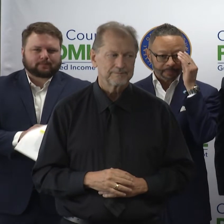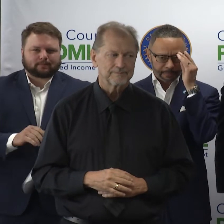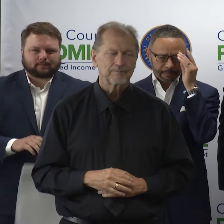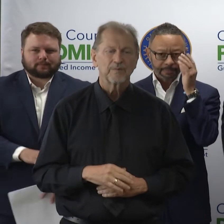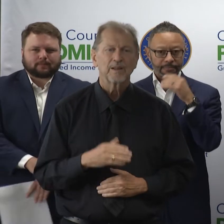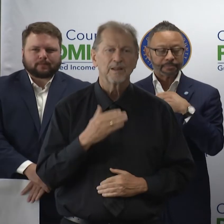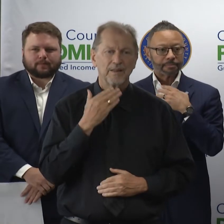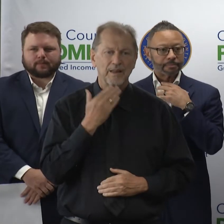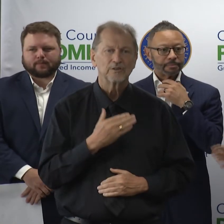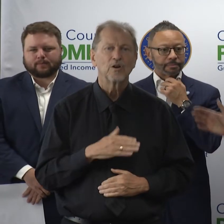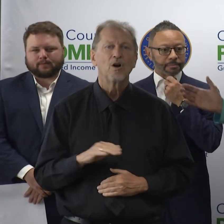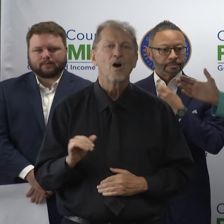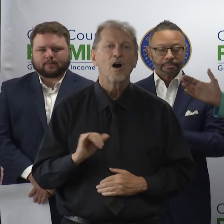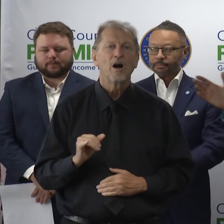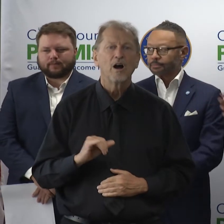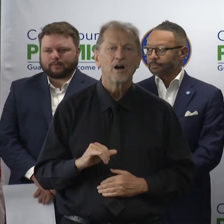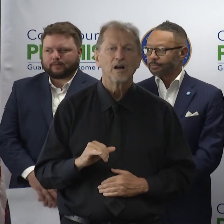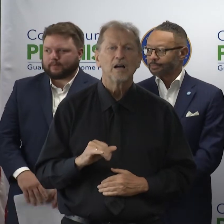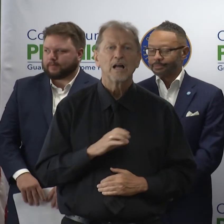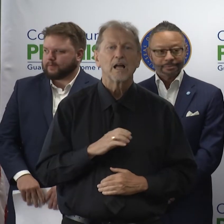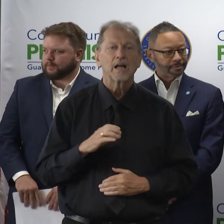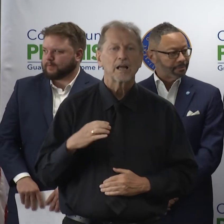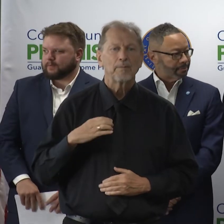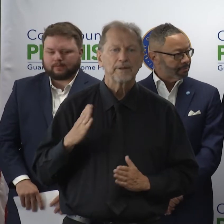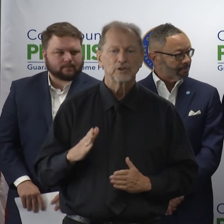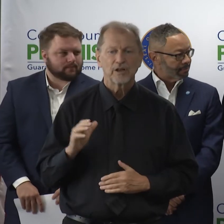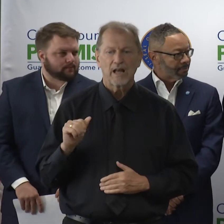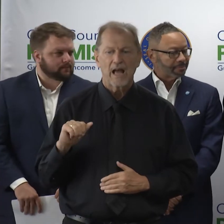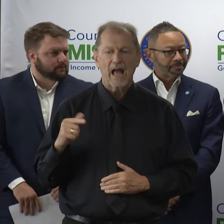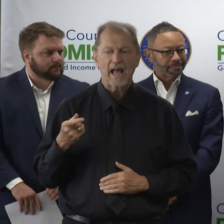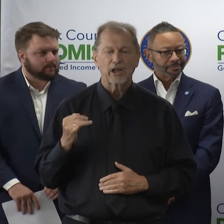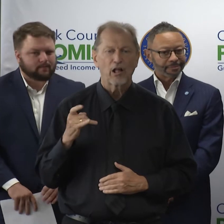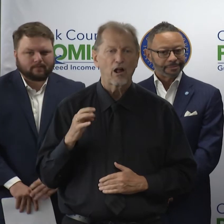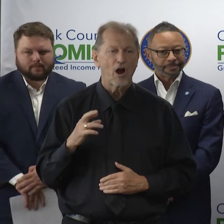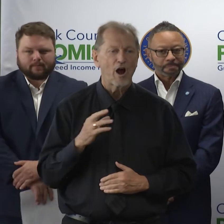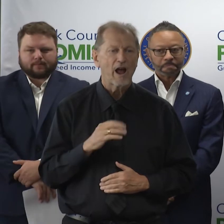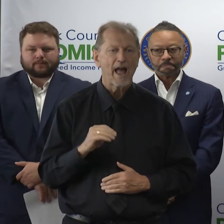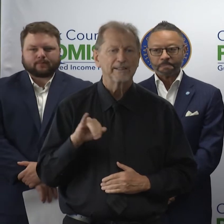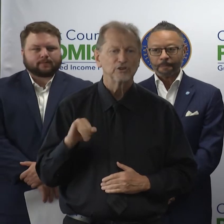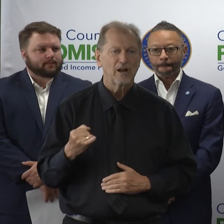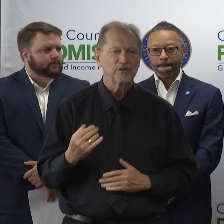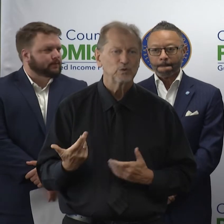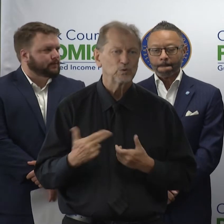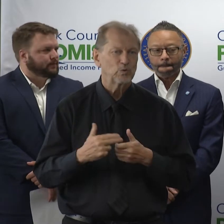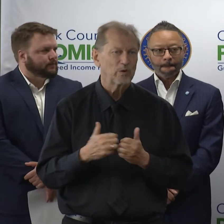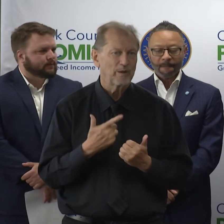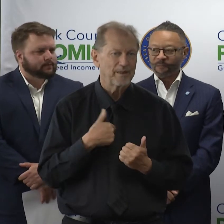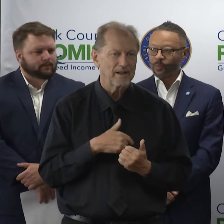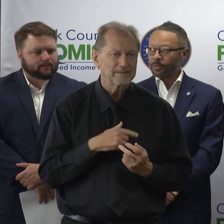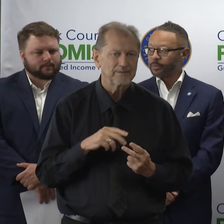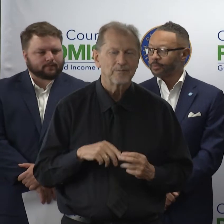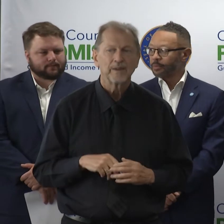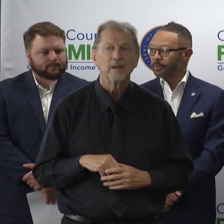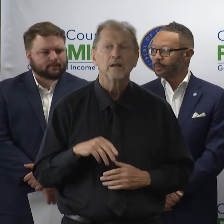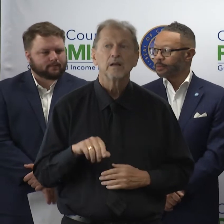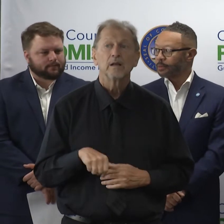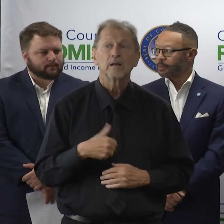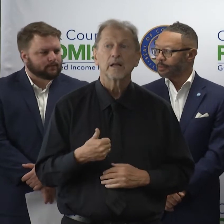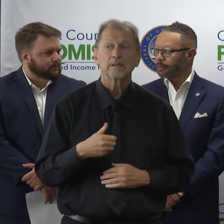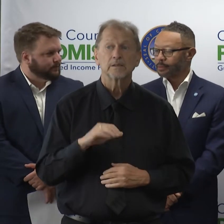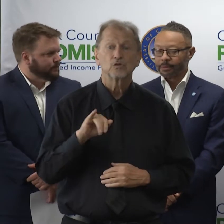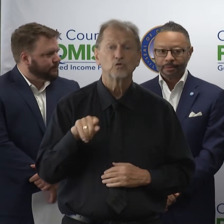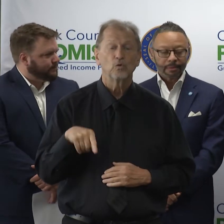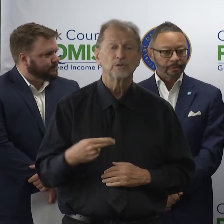Thank you. I'd like to acknowledge Commissioner Aguilar and Commissioner Brandon Johnson, who have joined us. Next speaker is Joseph Lopez, who